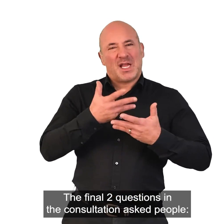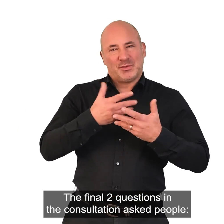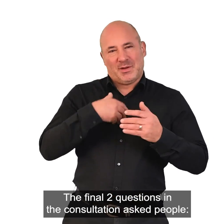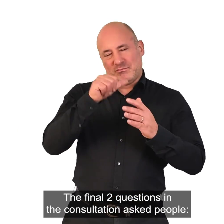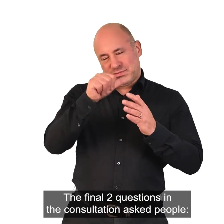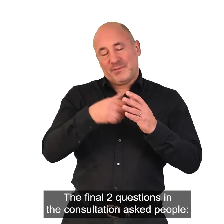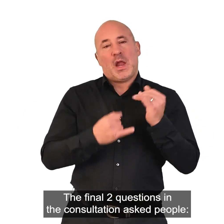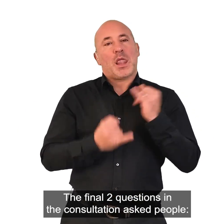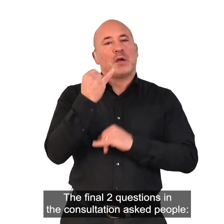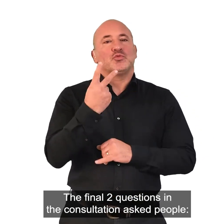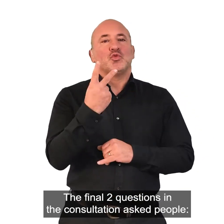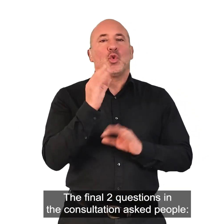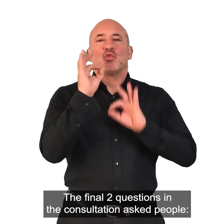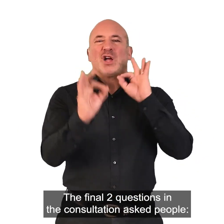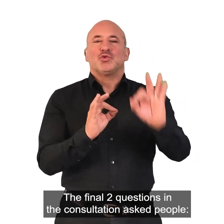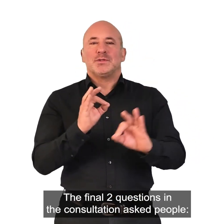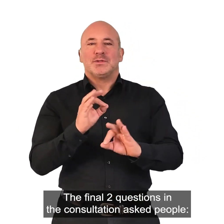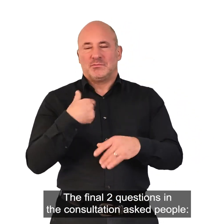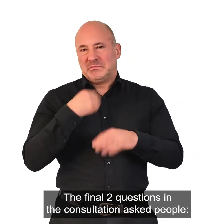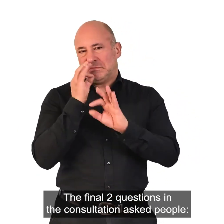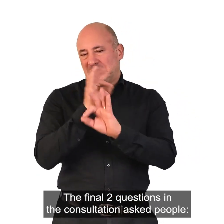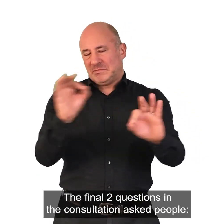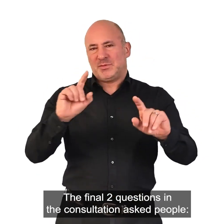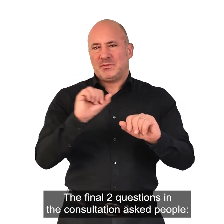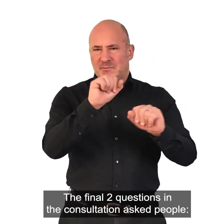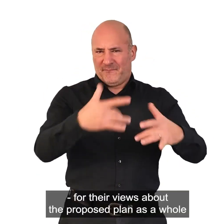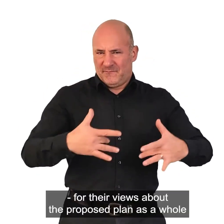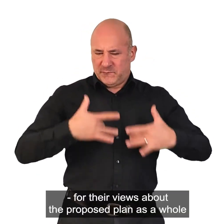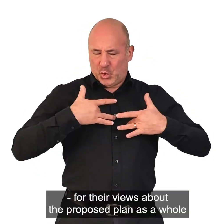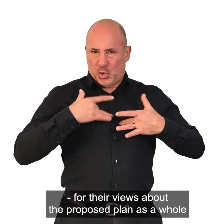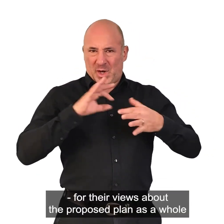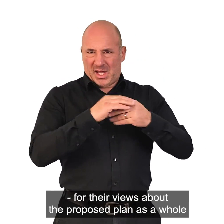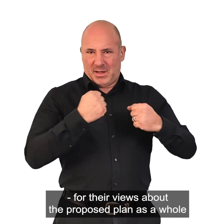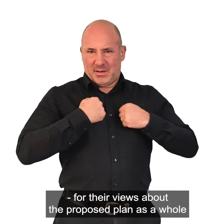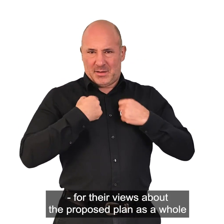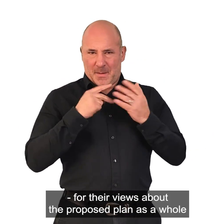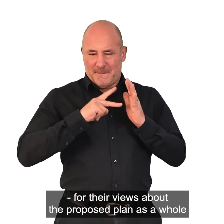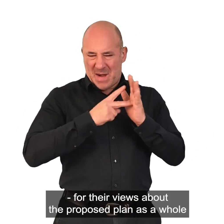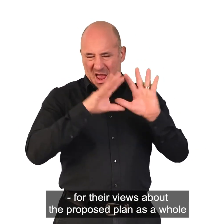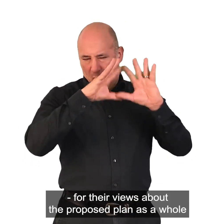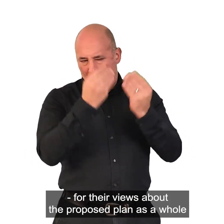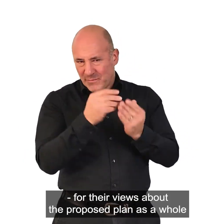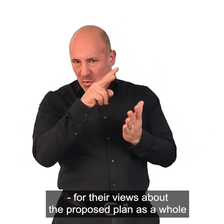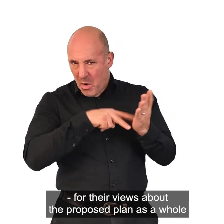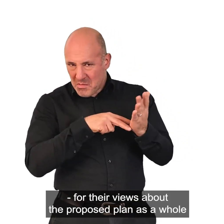The final two questions in the consultation asked people for their views about the proposed plan as a